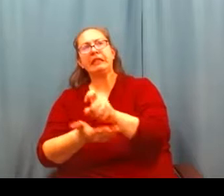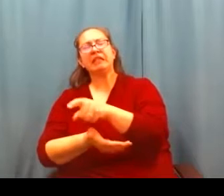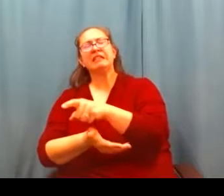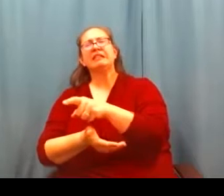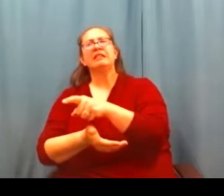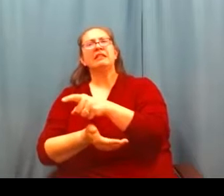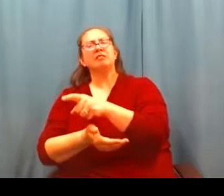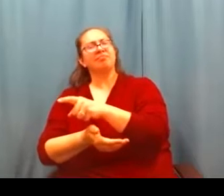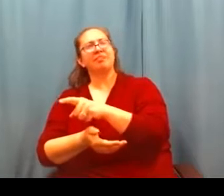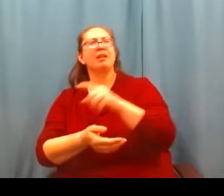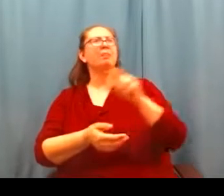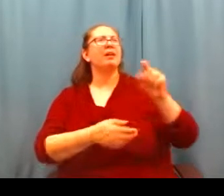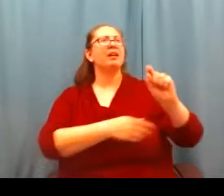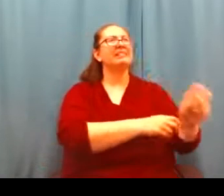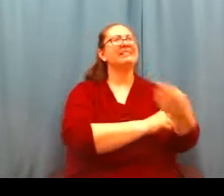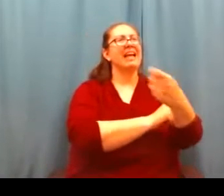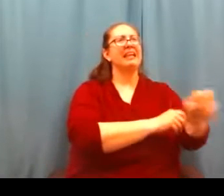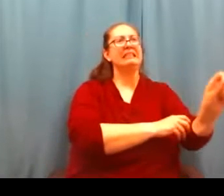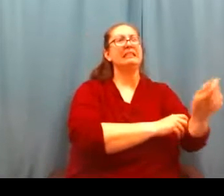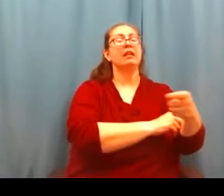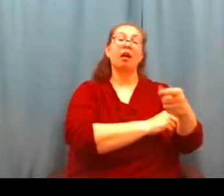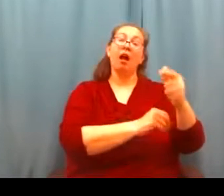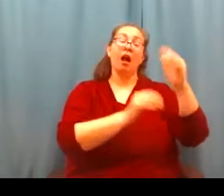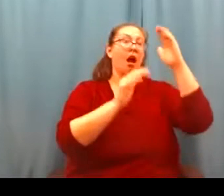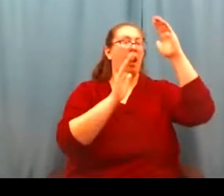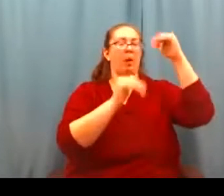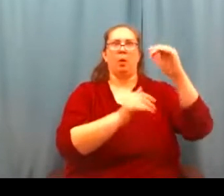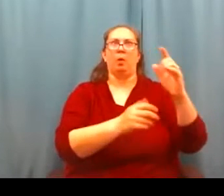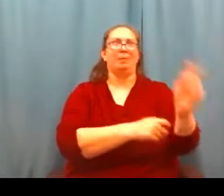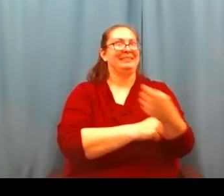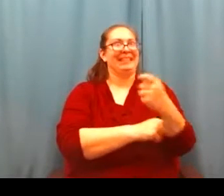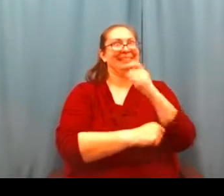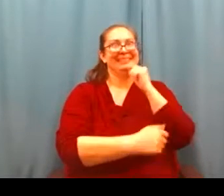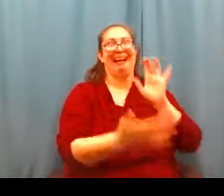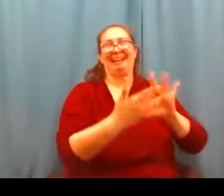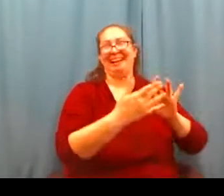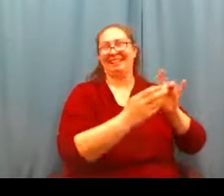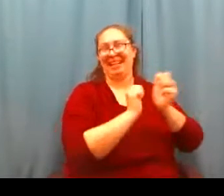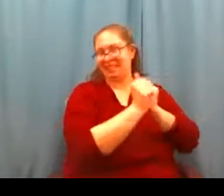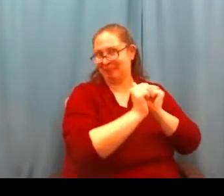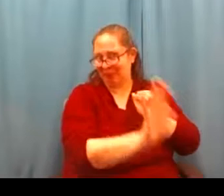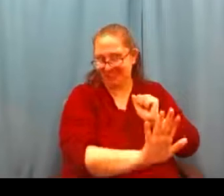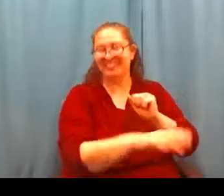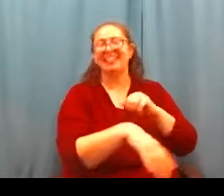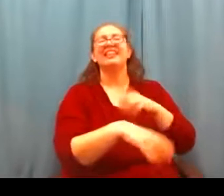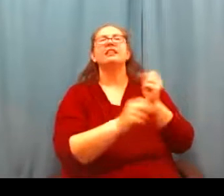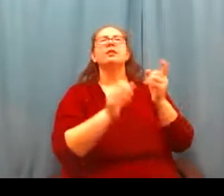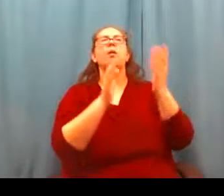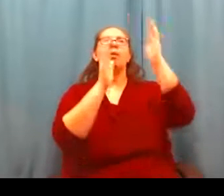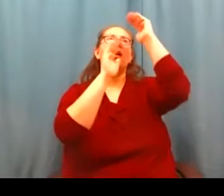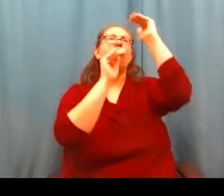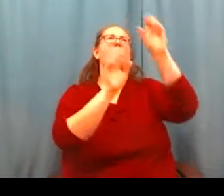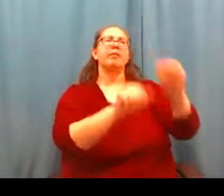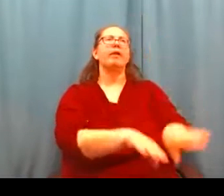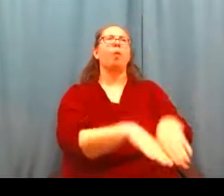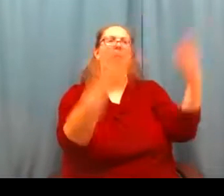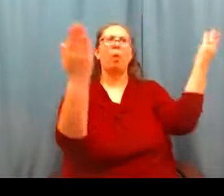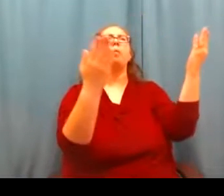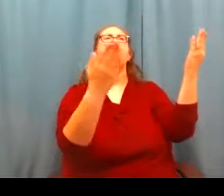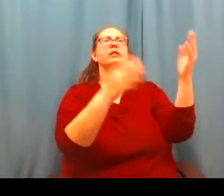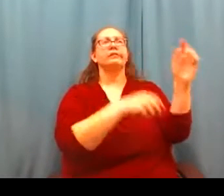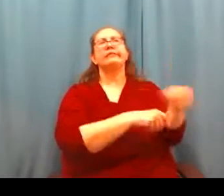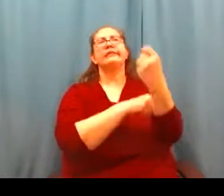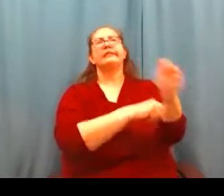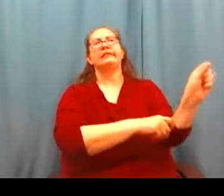it's not tennis. We hope tennis is not a contact sport. So we are hoping to be able to open the tennis courts.